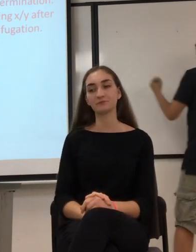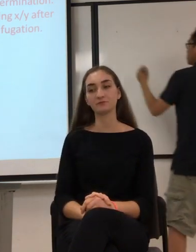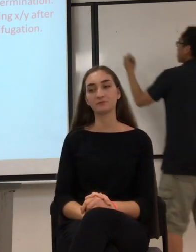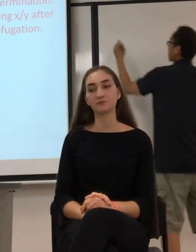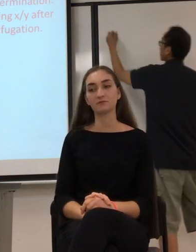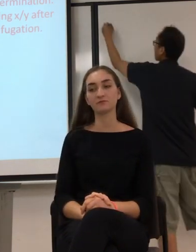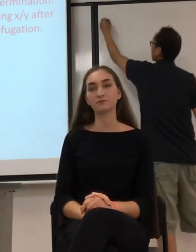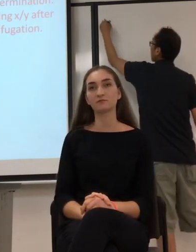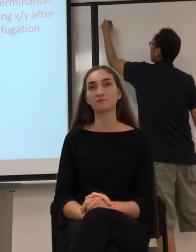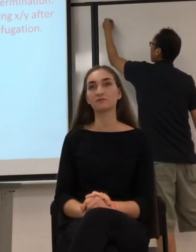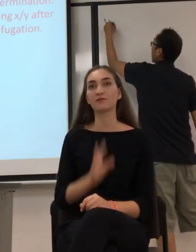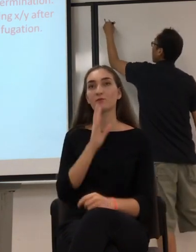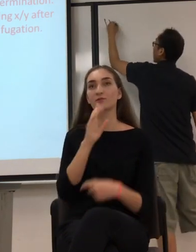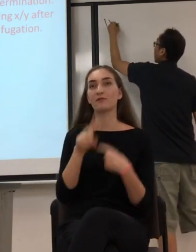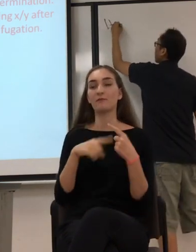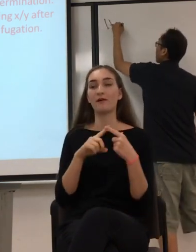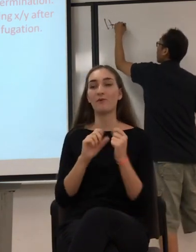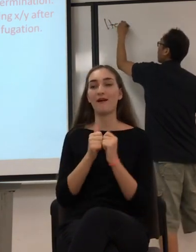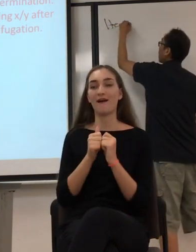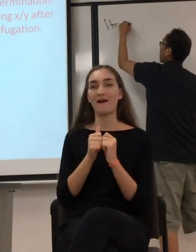hematocrit determination.